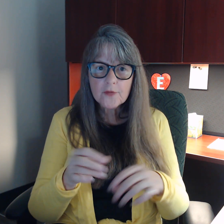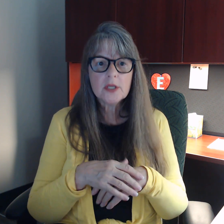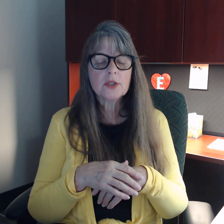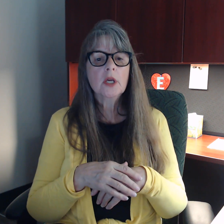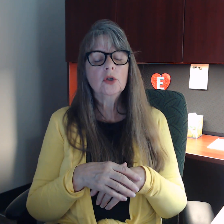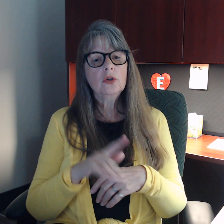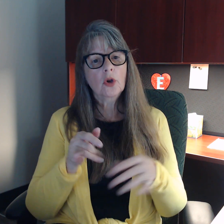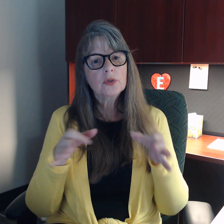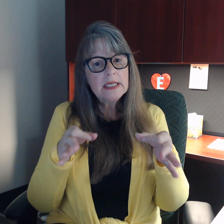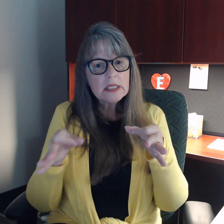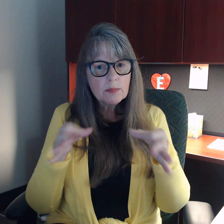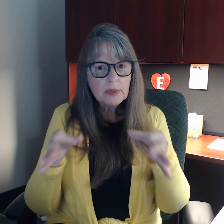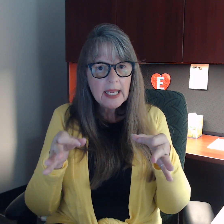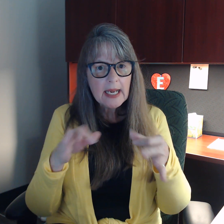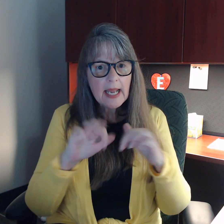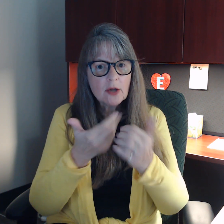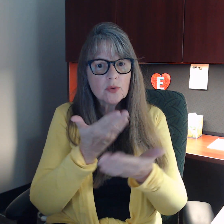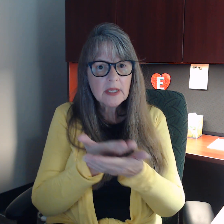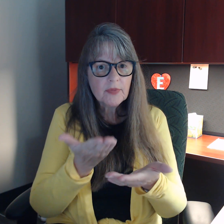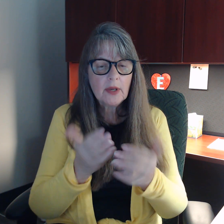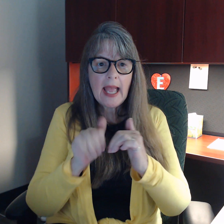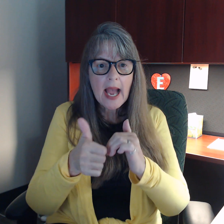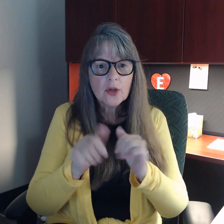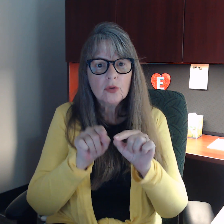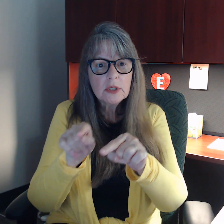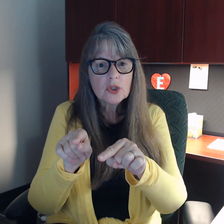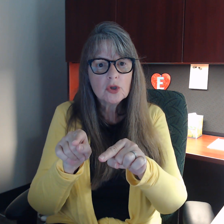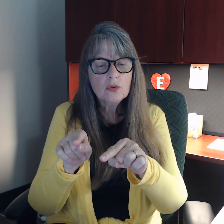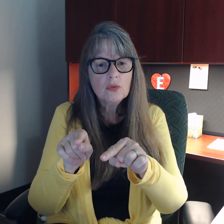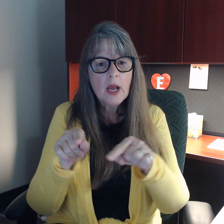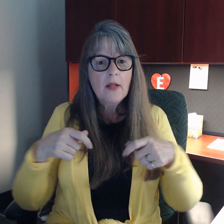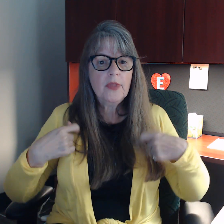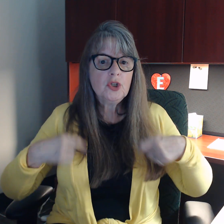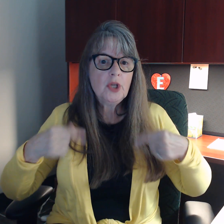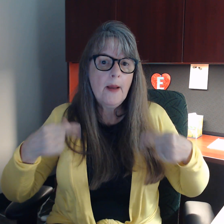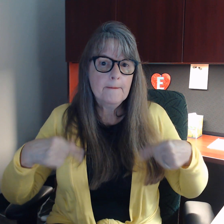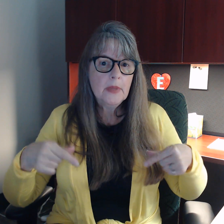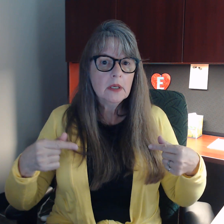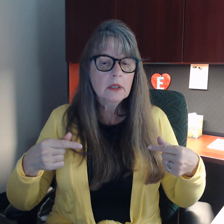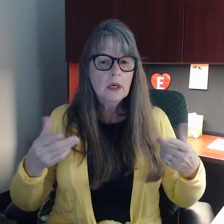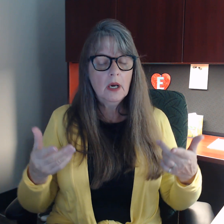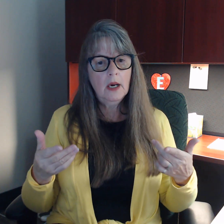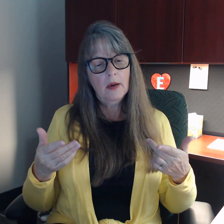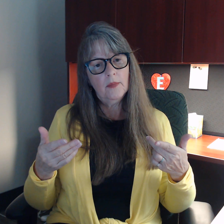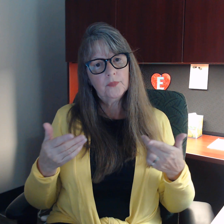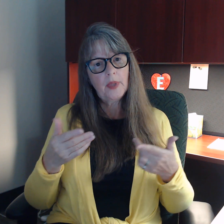office, to explain how to get there. Like, how do you get to the gym, like in